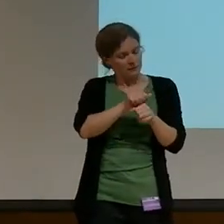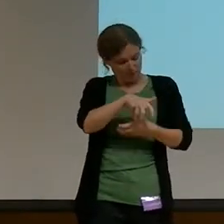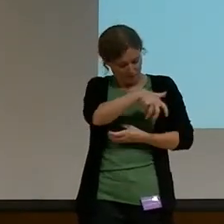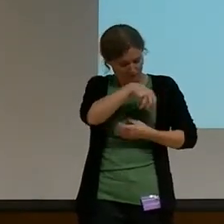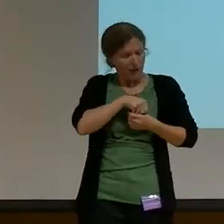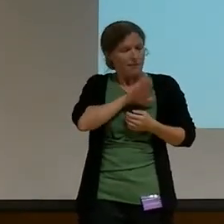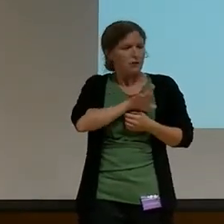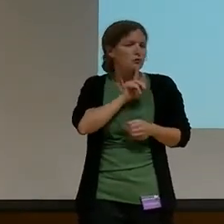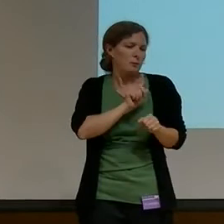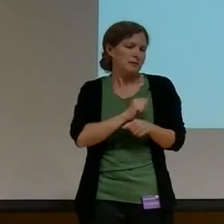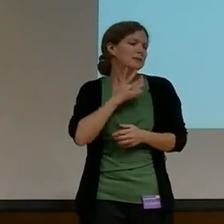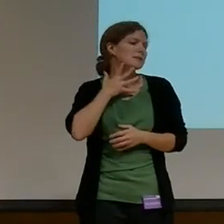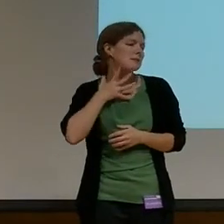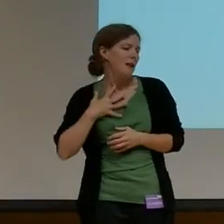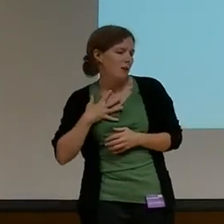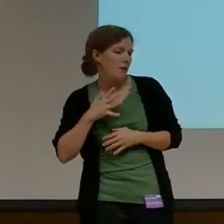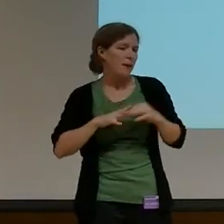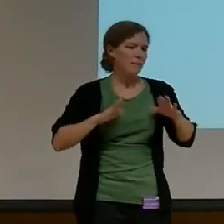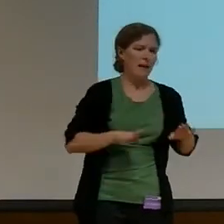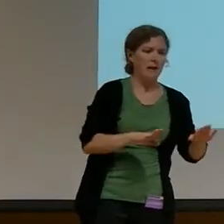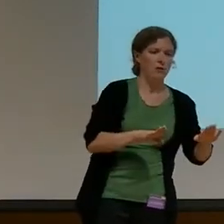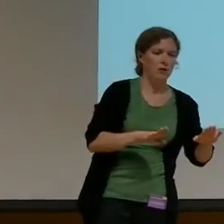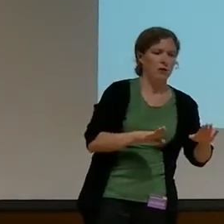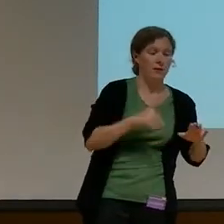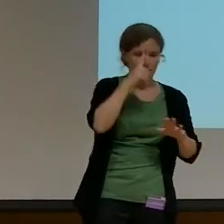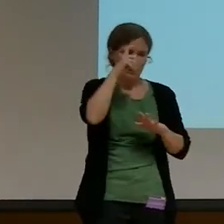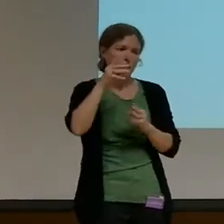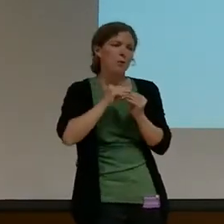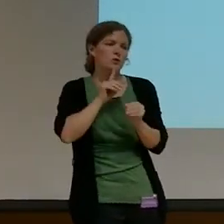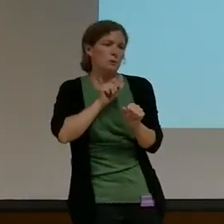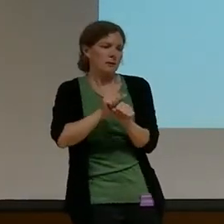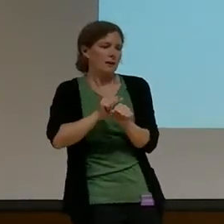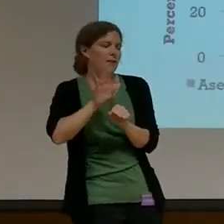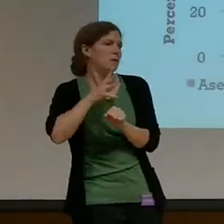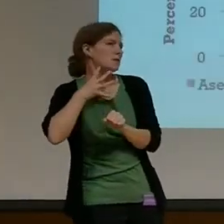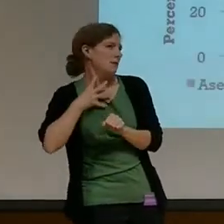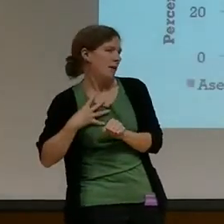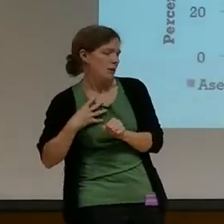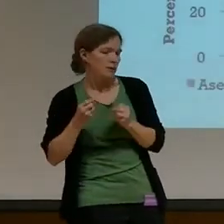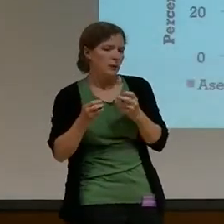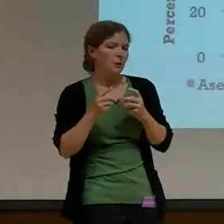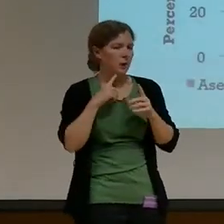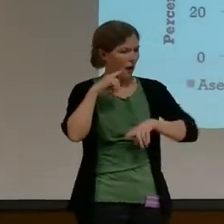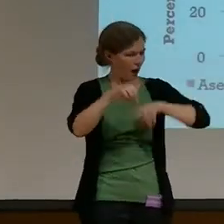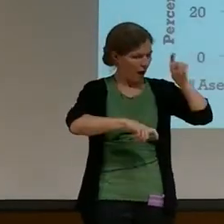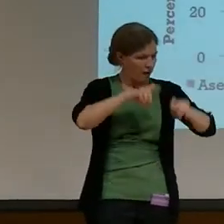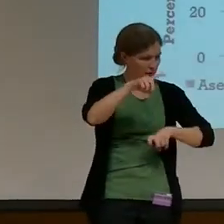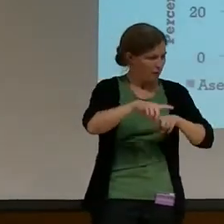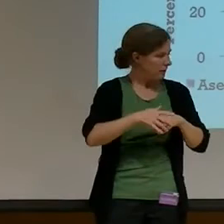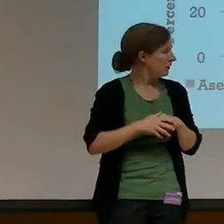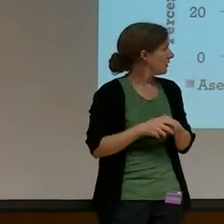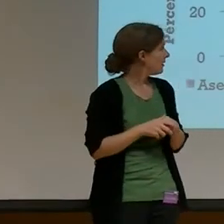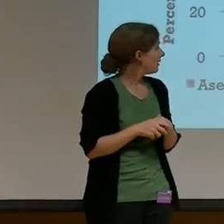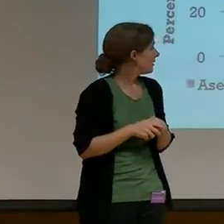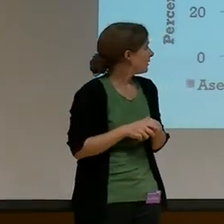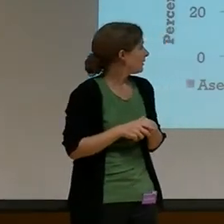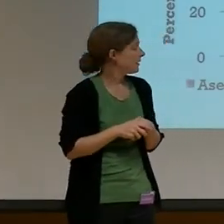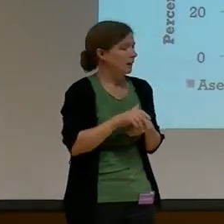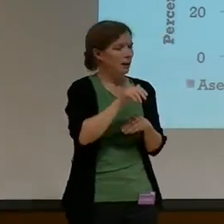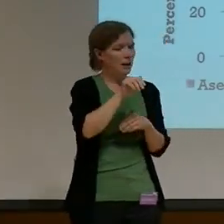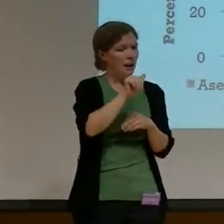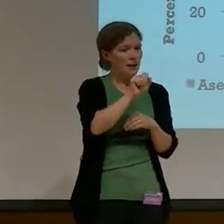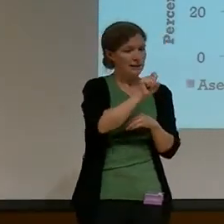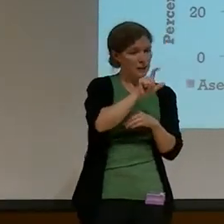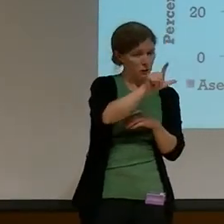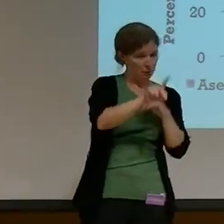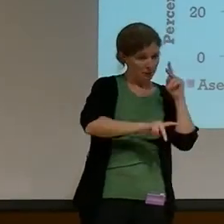desires, more than their sexual behavior would. So we asked a couple of questions and found that asexual